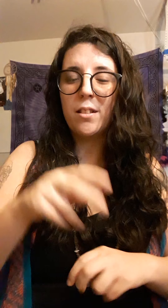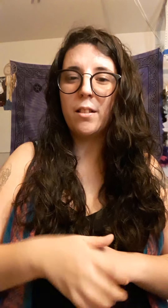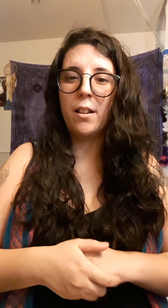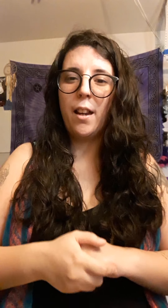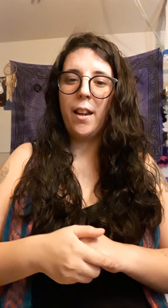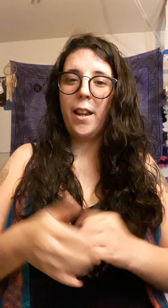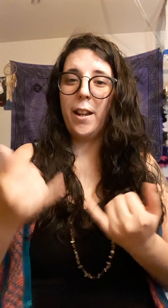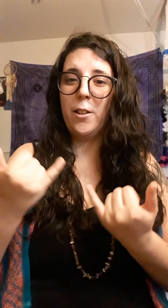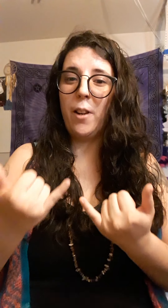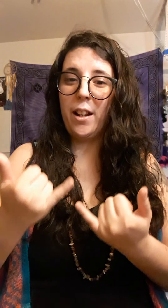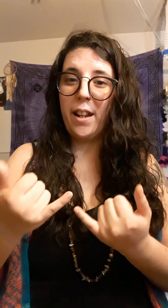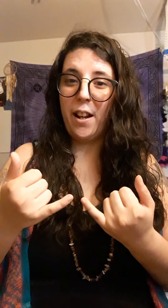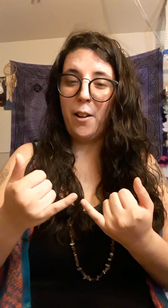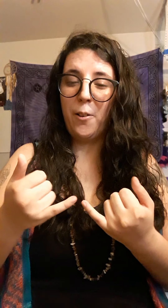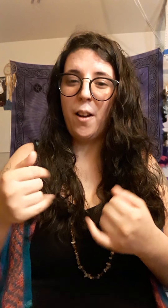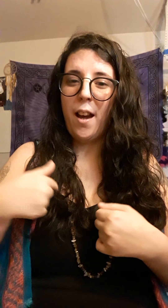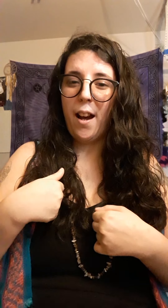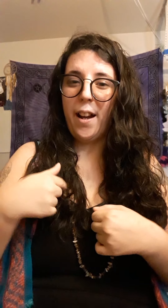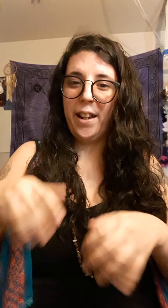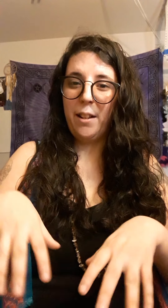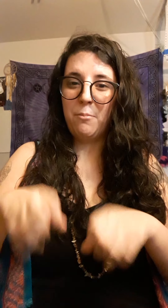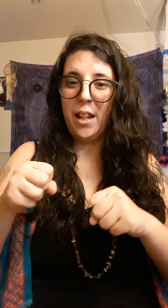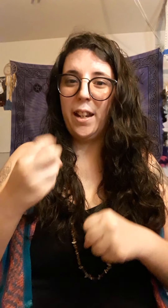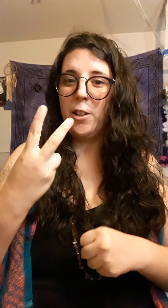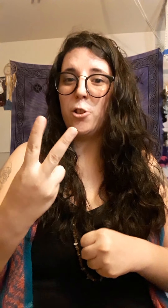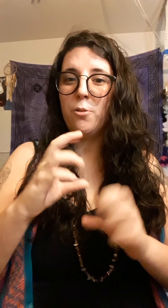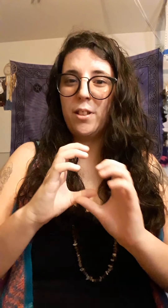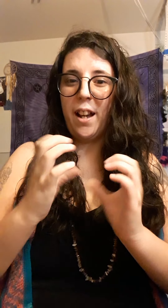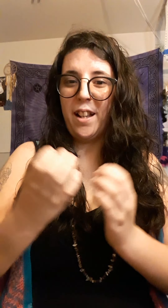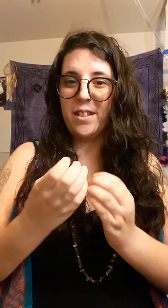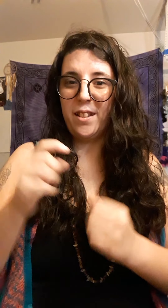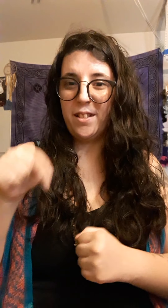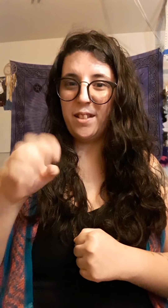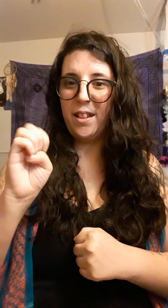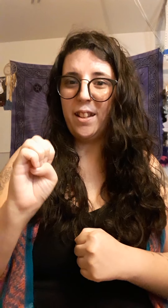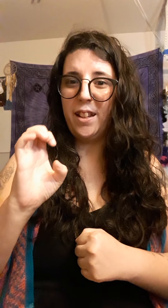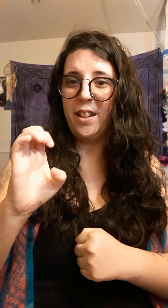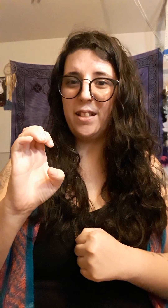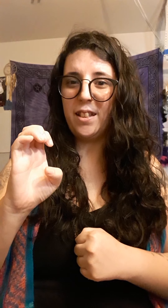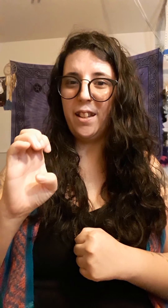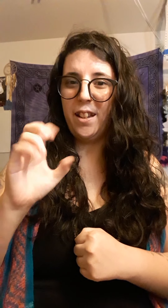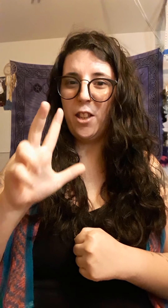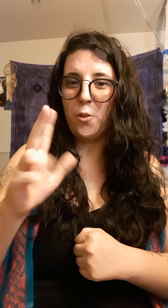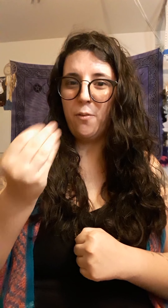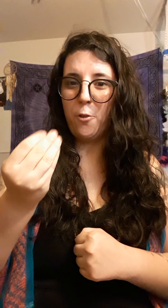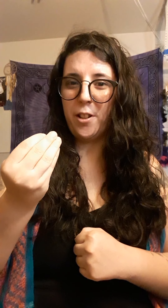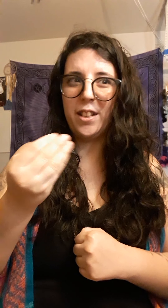And right now, I'm taking two classes, ECE 314